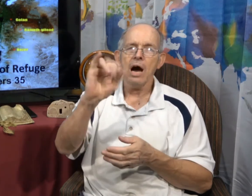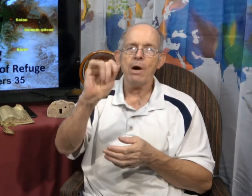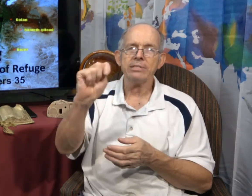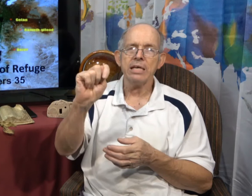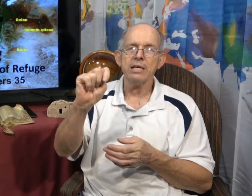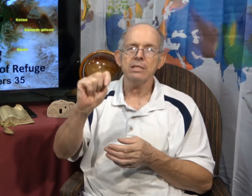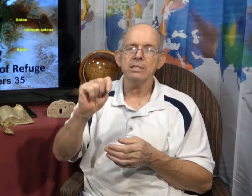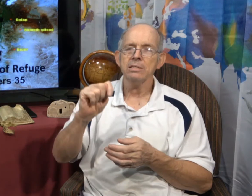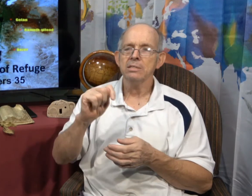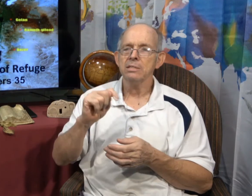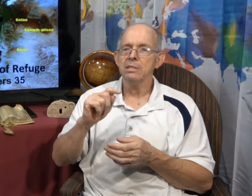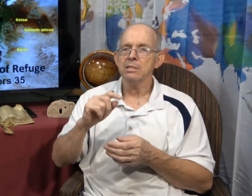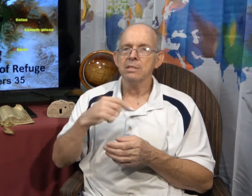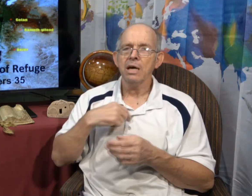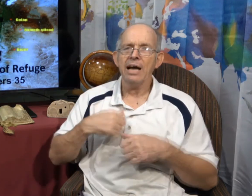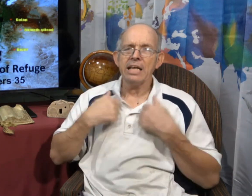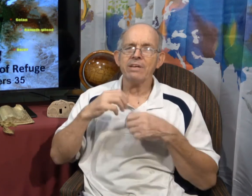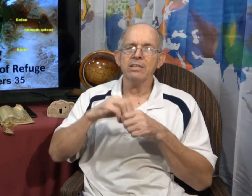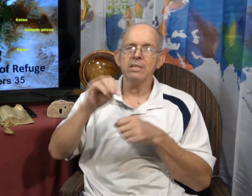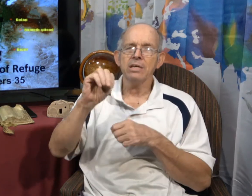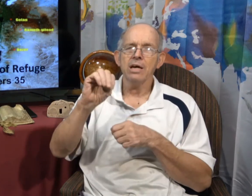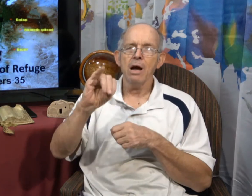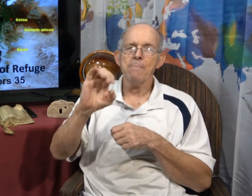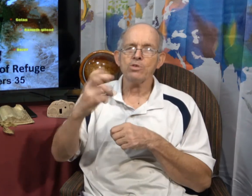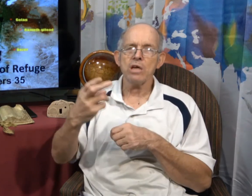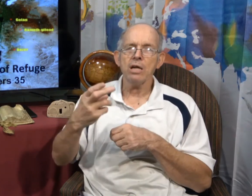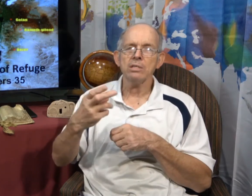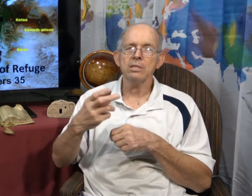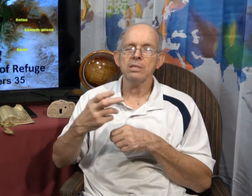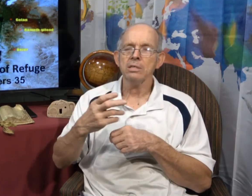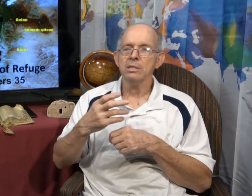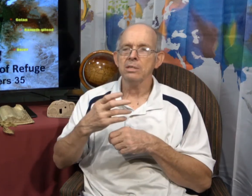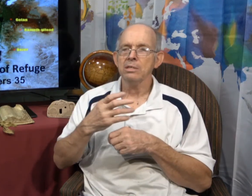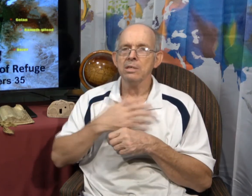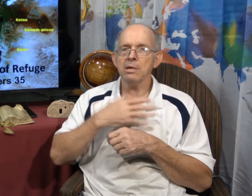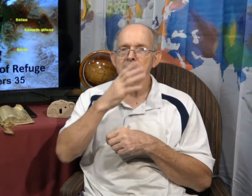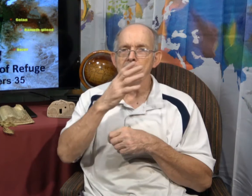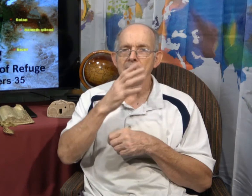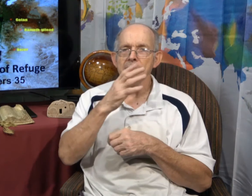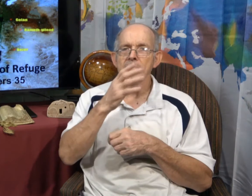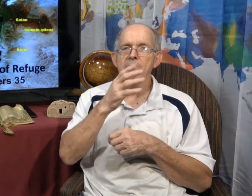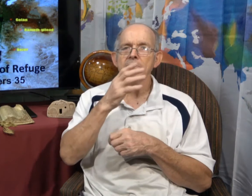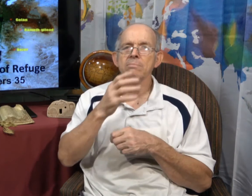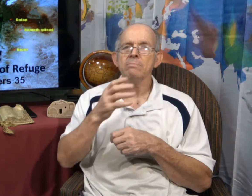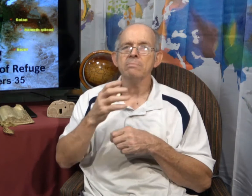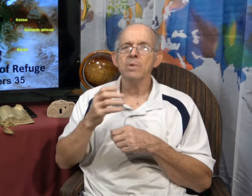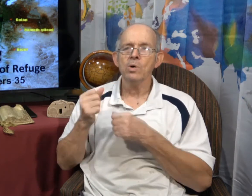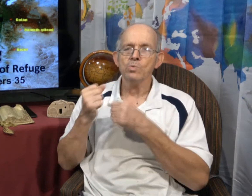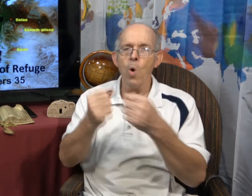about tea? I live in Michigan. My mom told